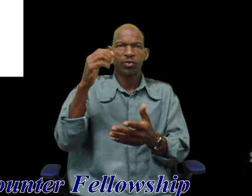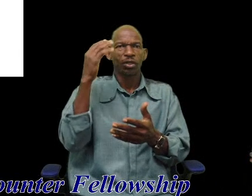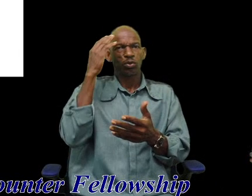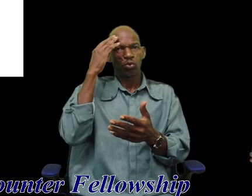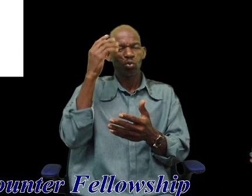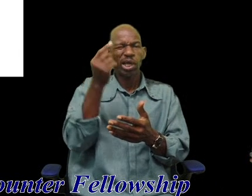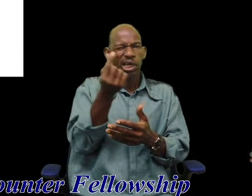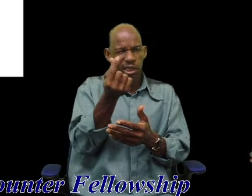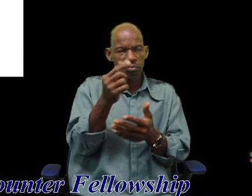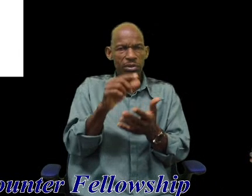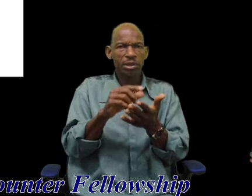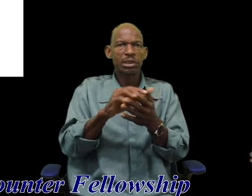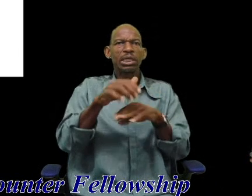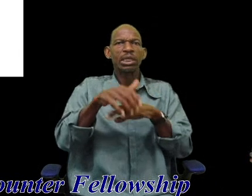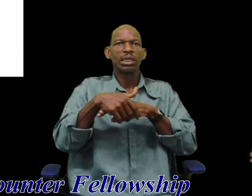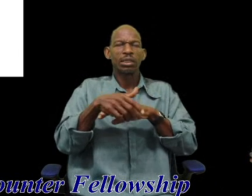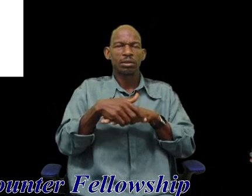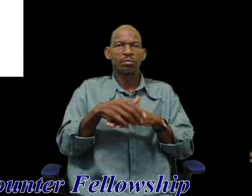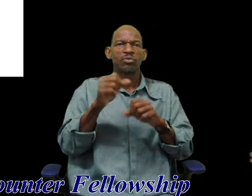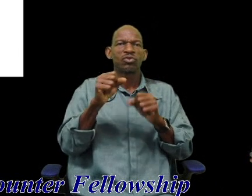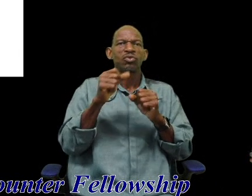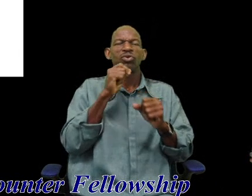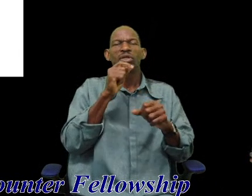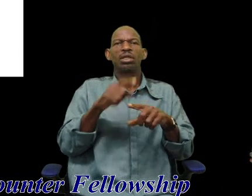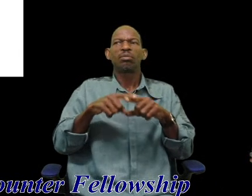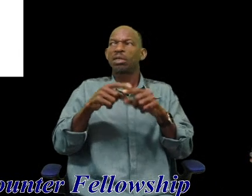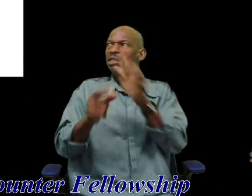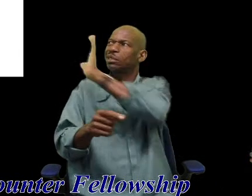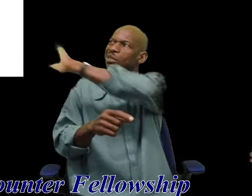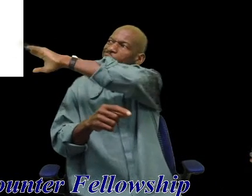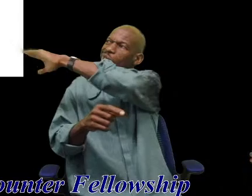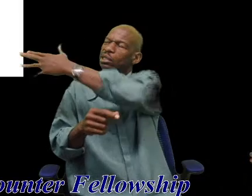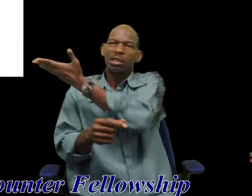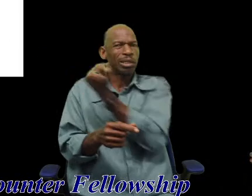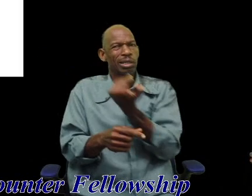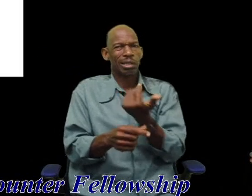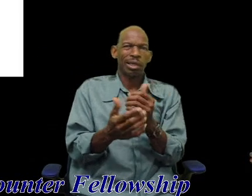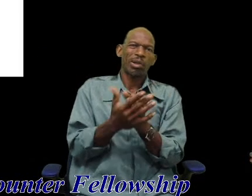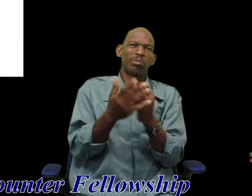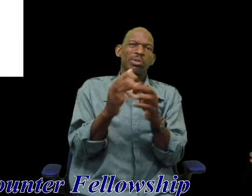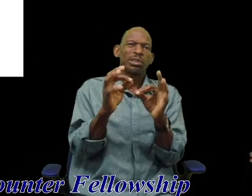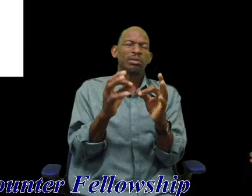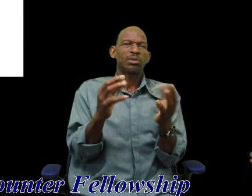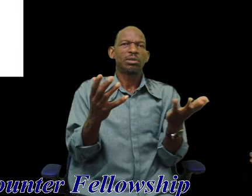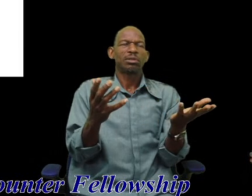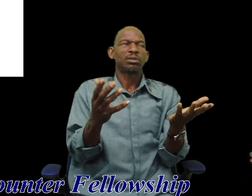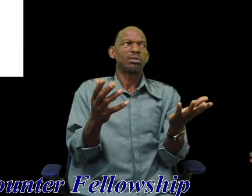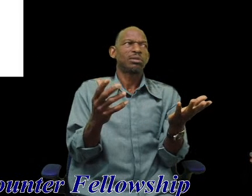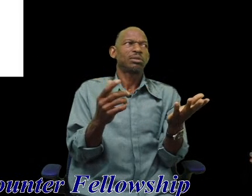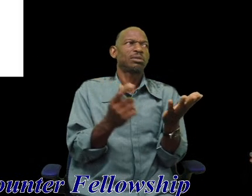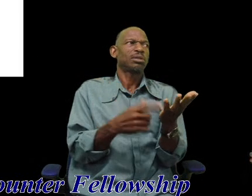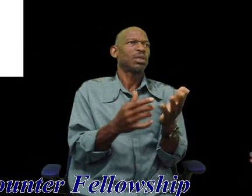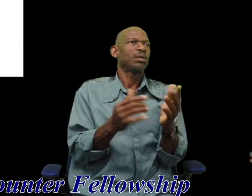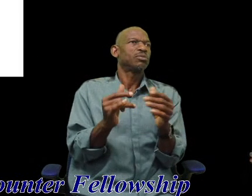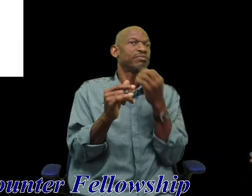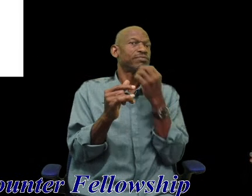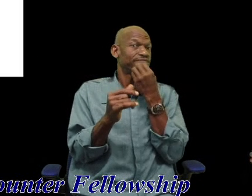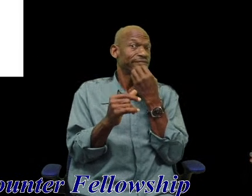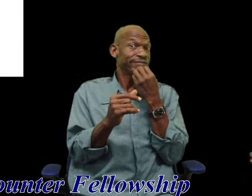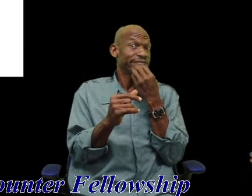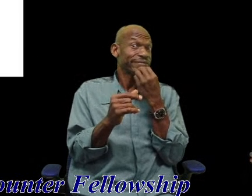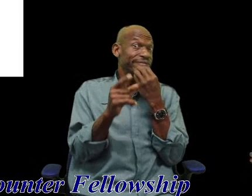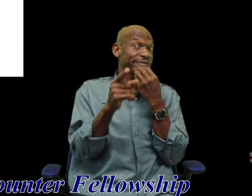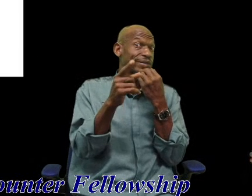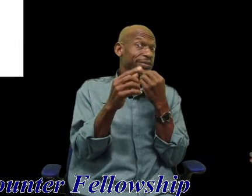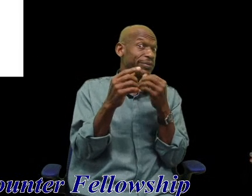independent. You will not be dependent on an interpreter to help you all the time. You will be independent, so you can communicate in